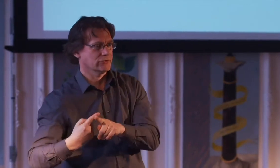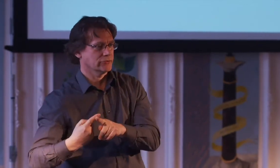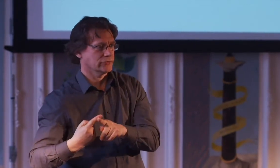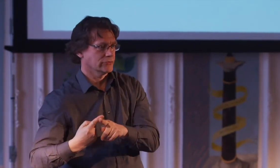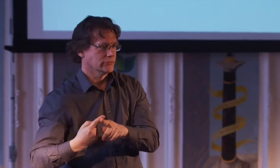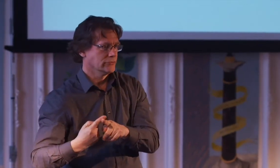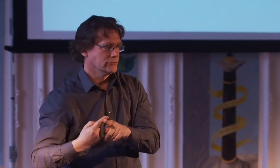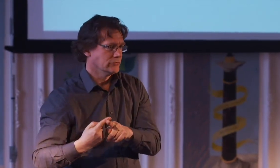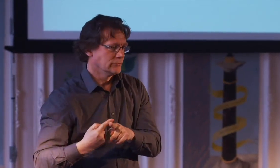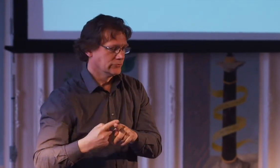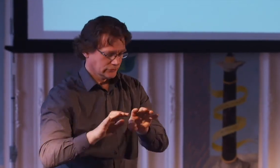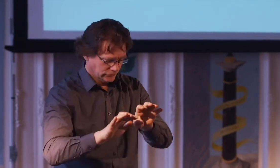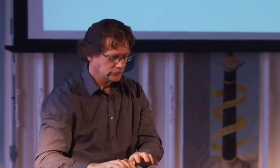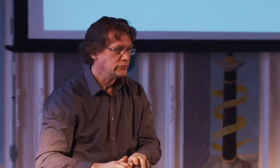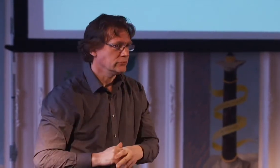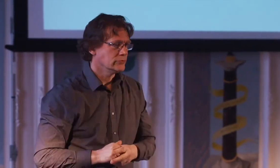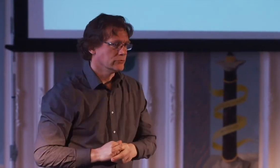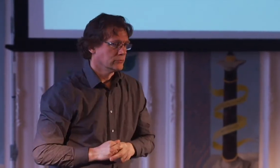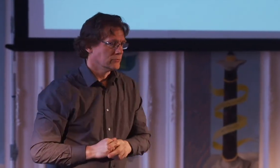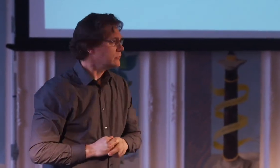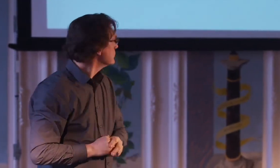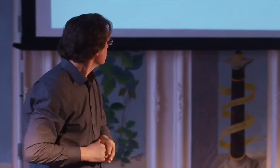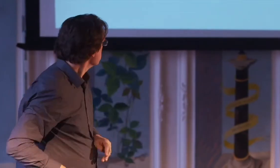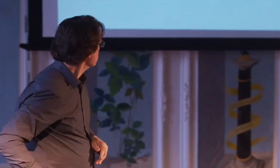then later it is translated into English.